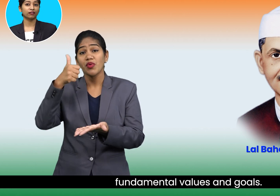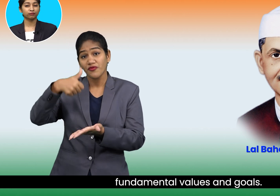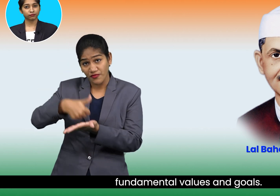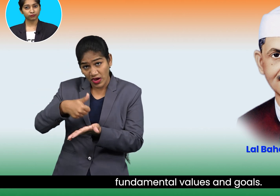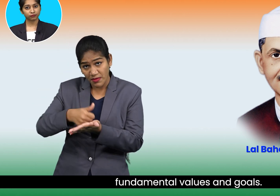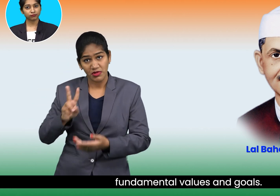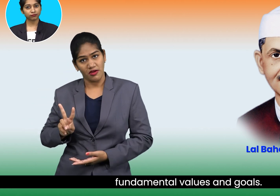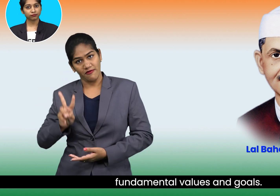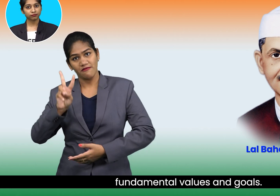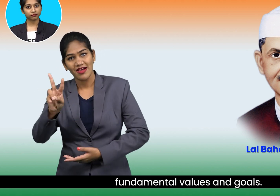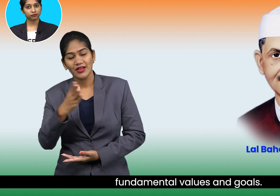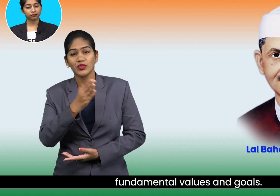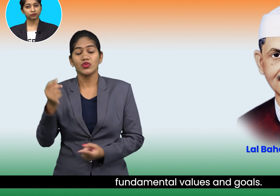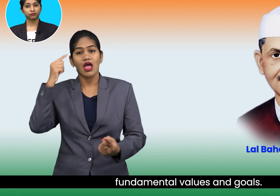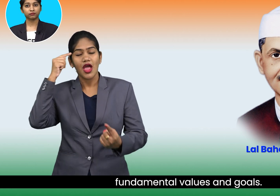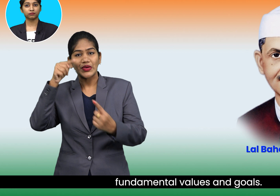goals.